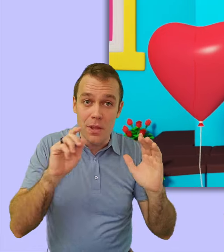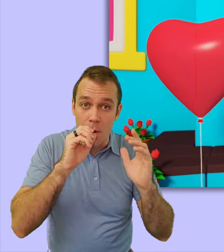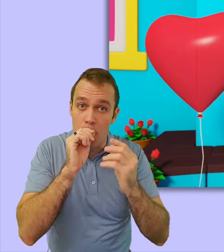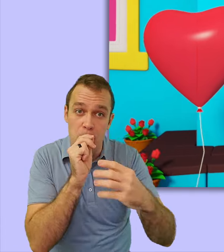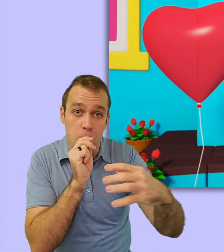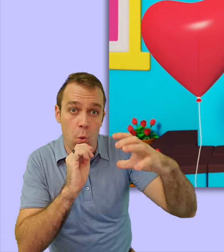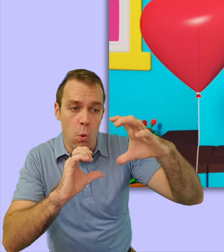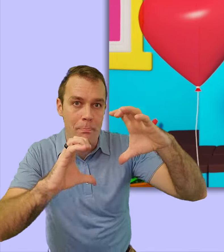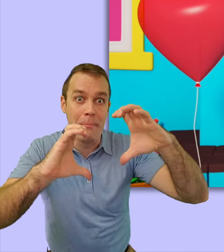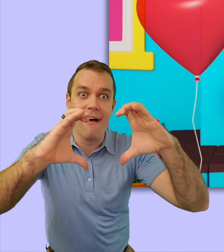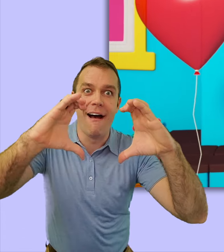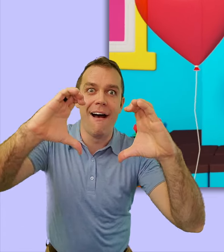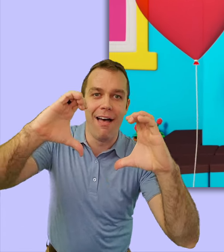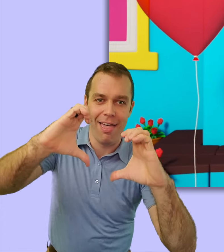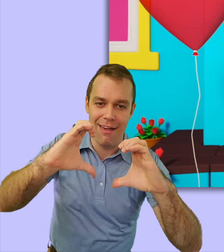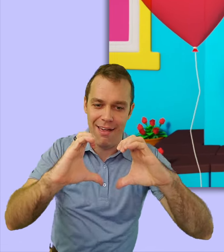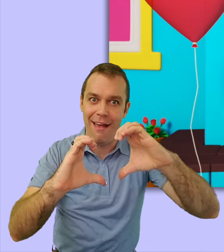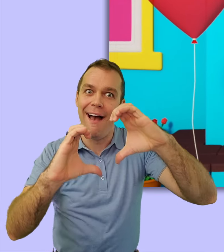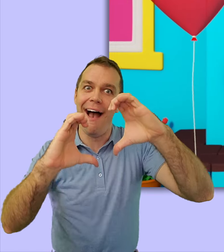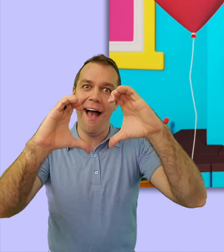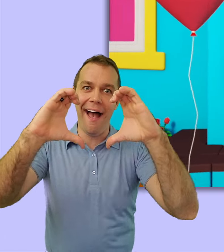Balloons that are heart-shaped.